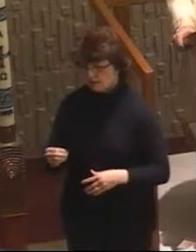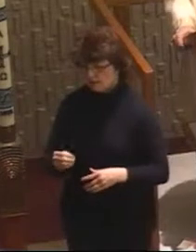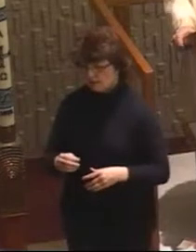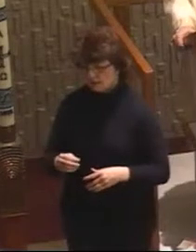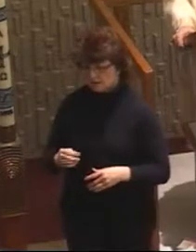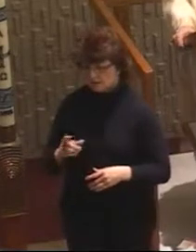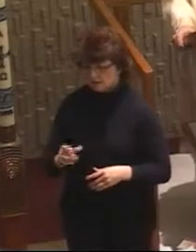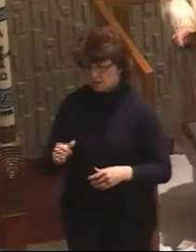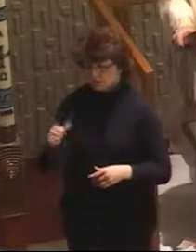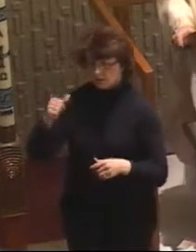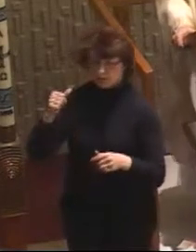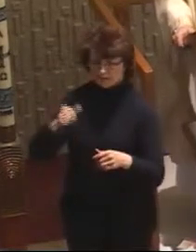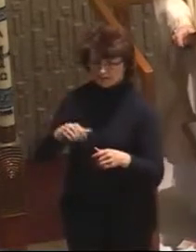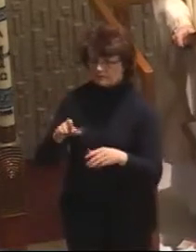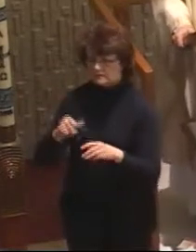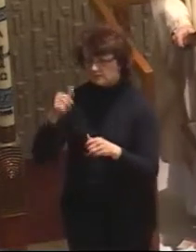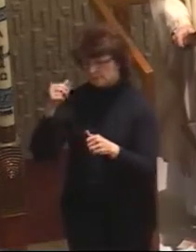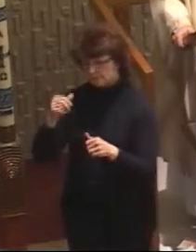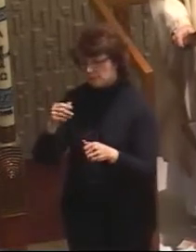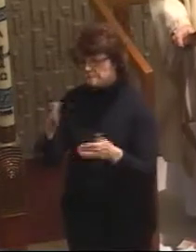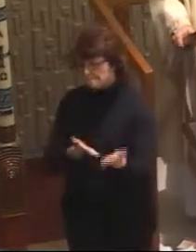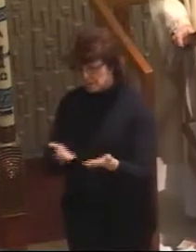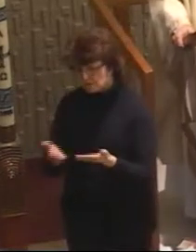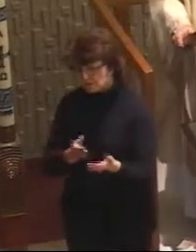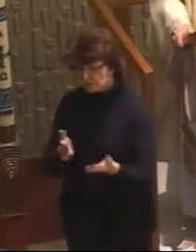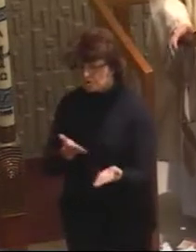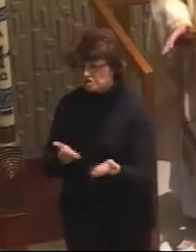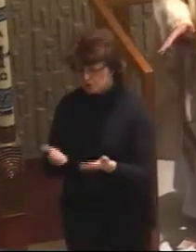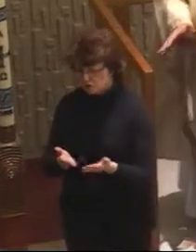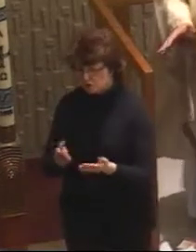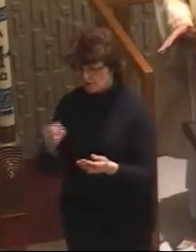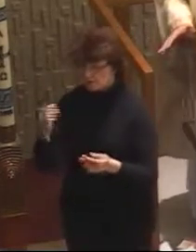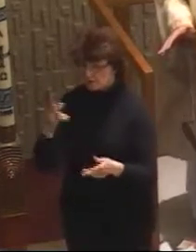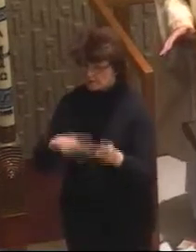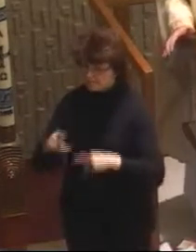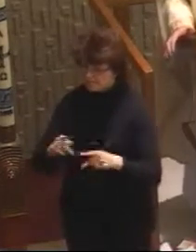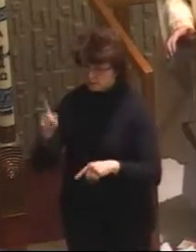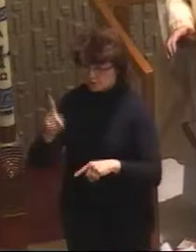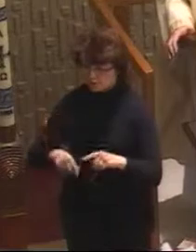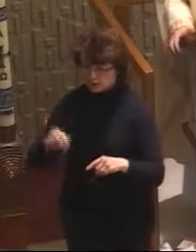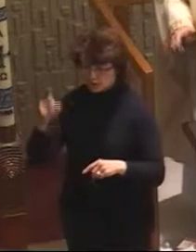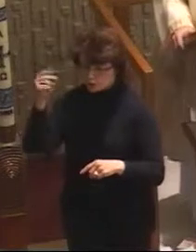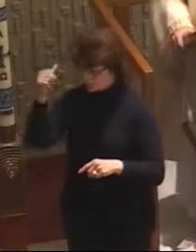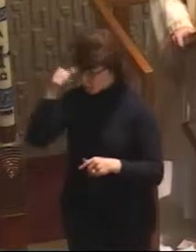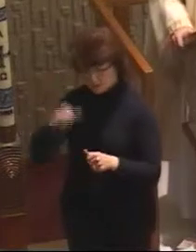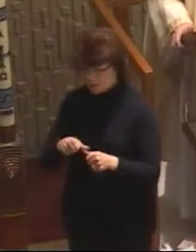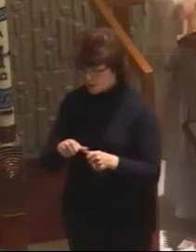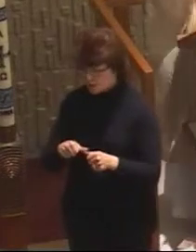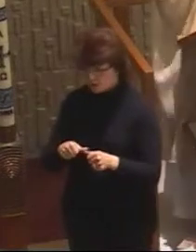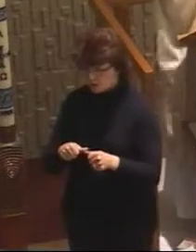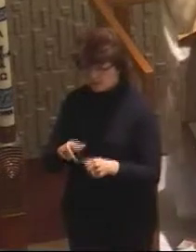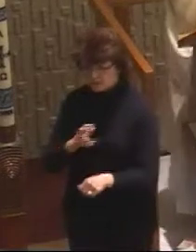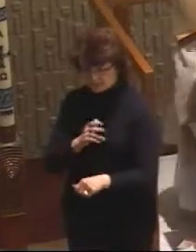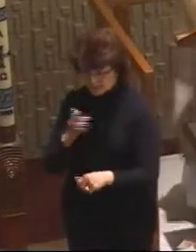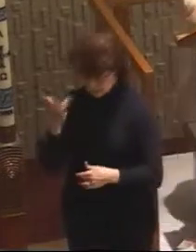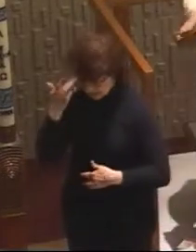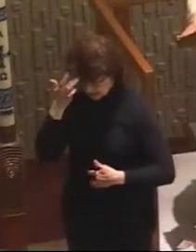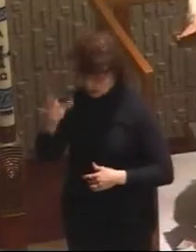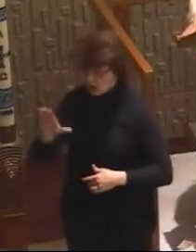memory care respite ministry, who cares for people who can't even remember their name, but gives